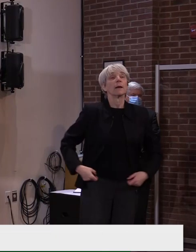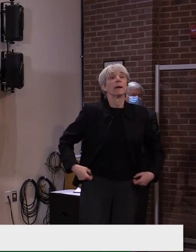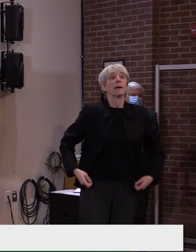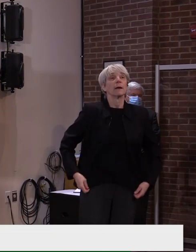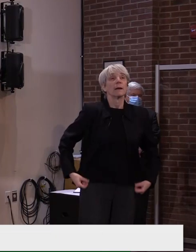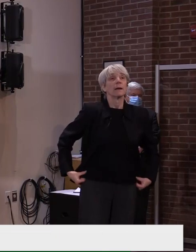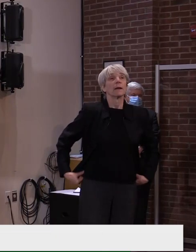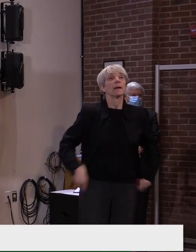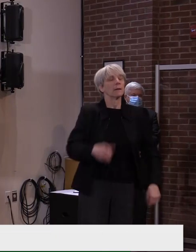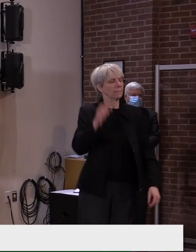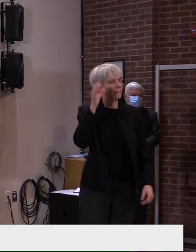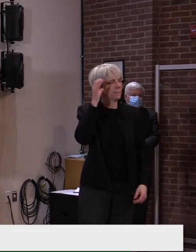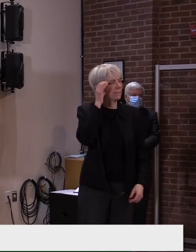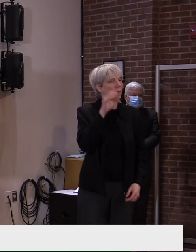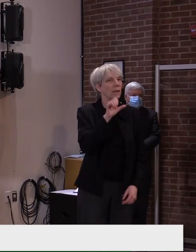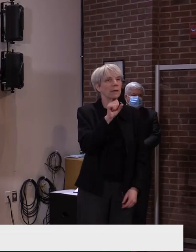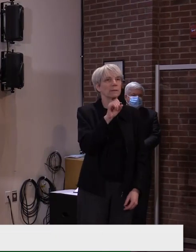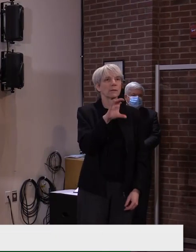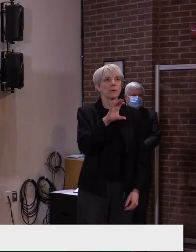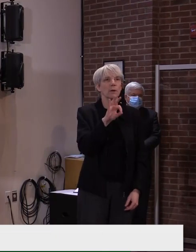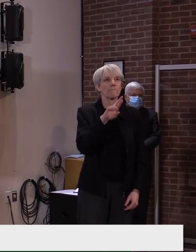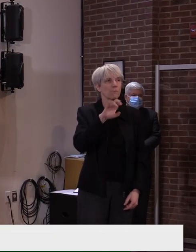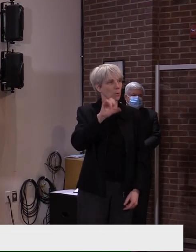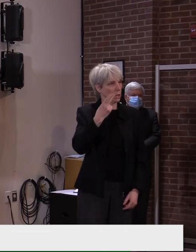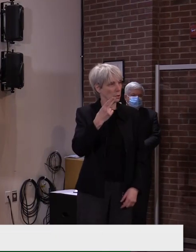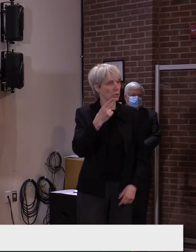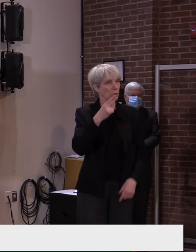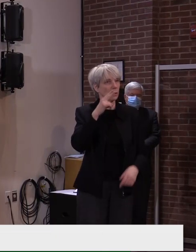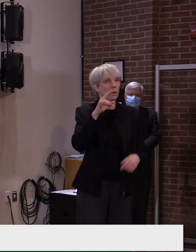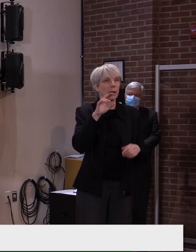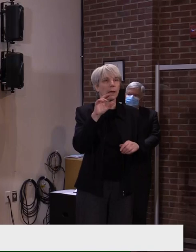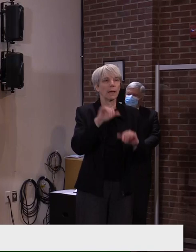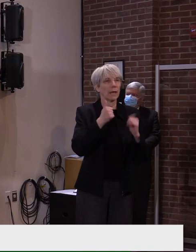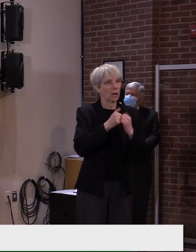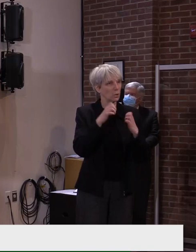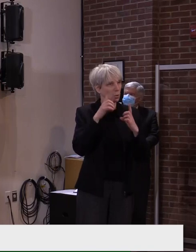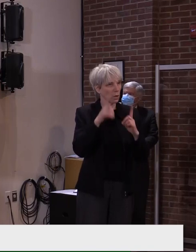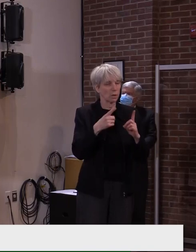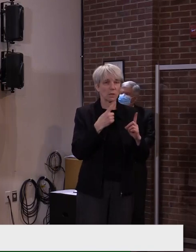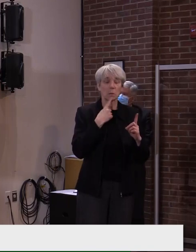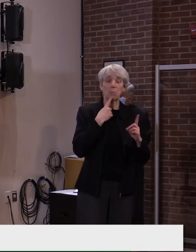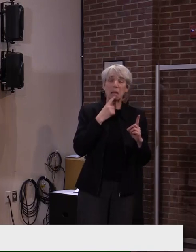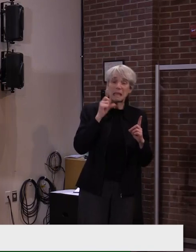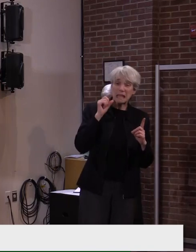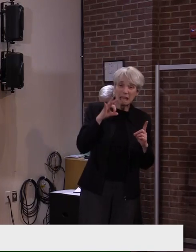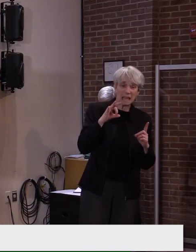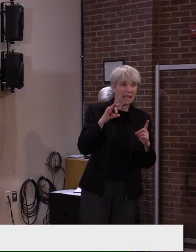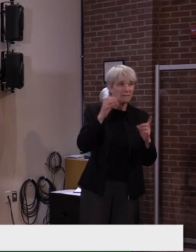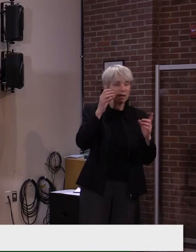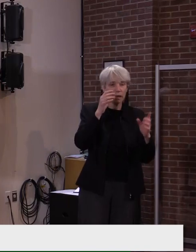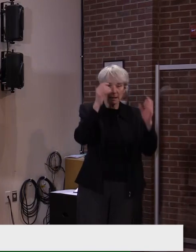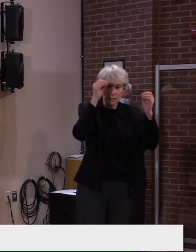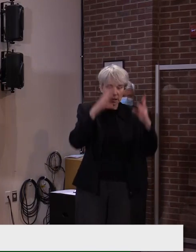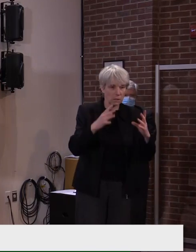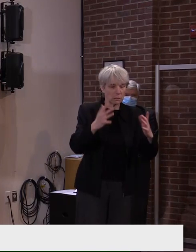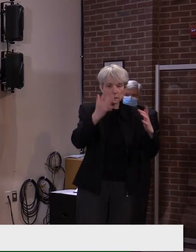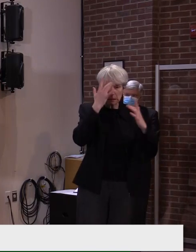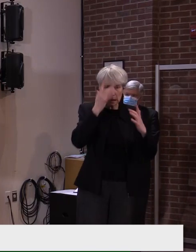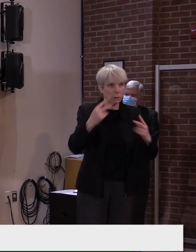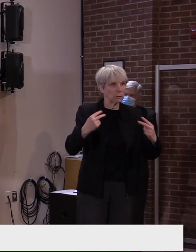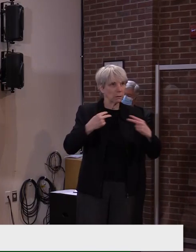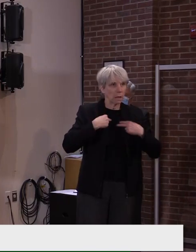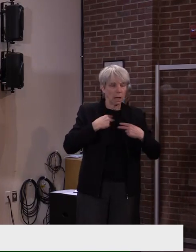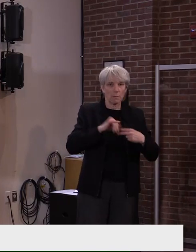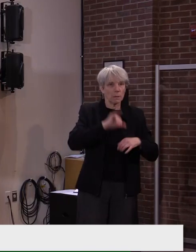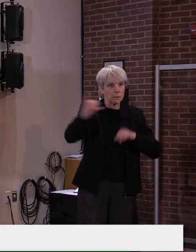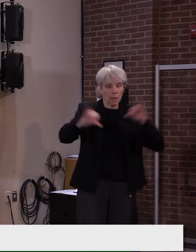Secretary French's presentation was this warning that schools could possibly close due to staffing challenges. That would be quite impactful to many